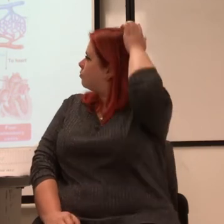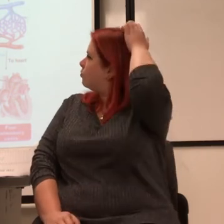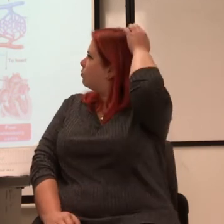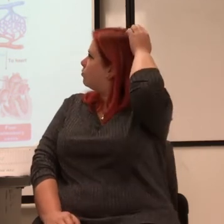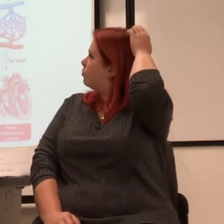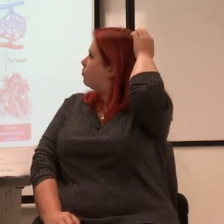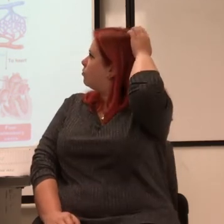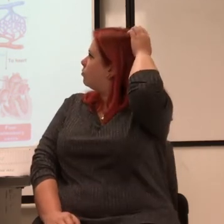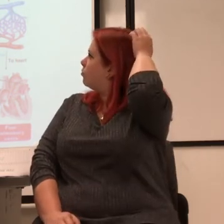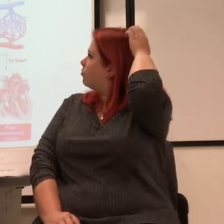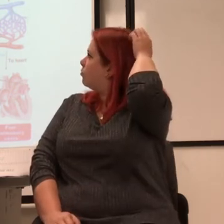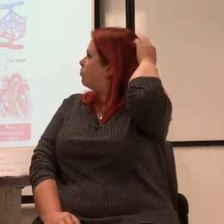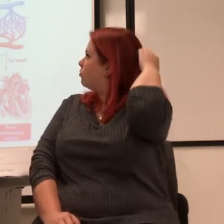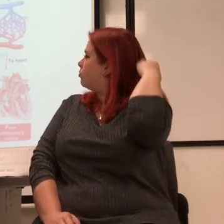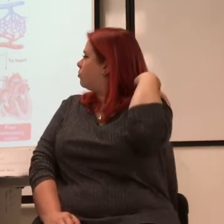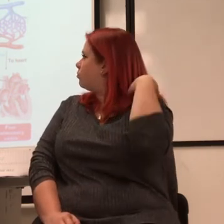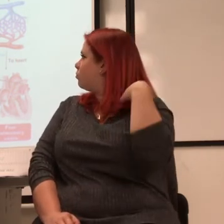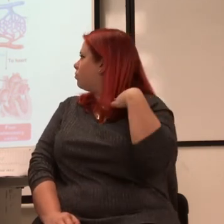Bicuspid valve